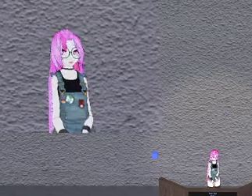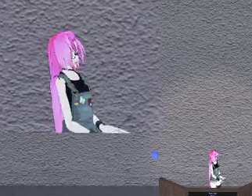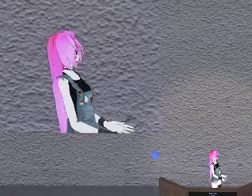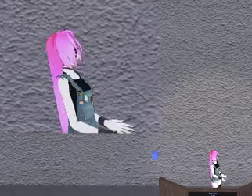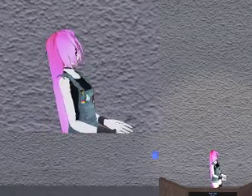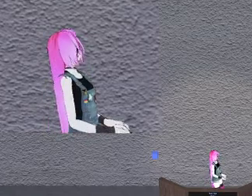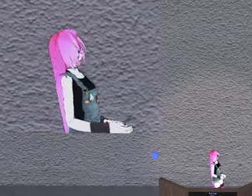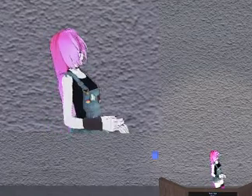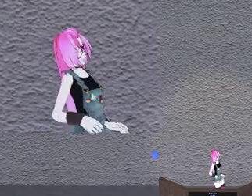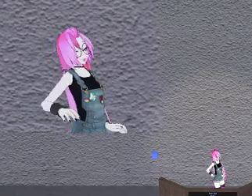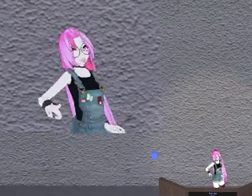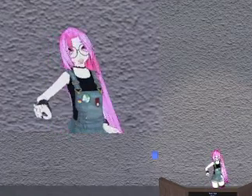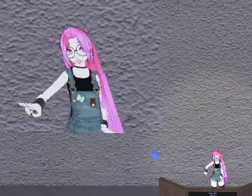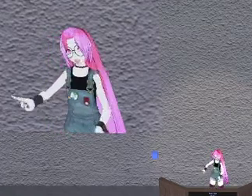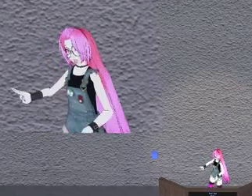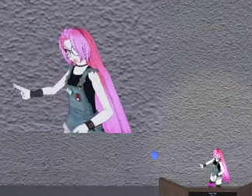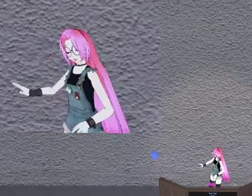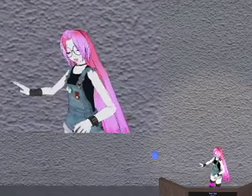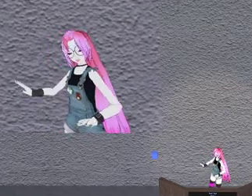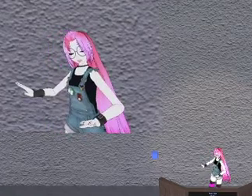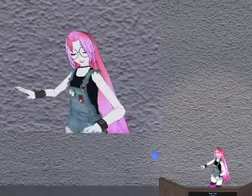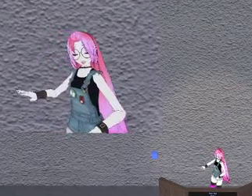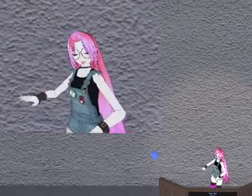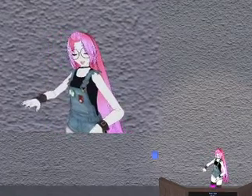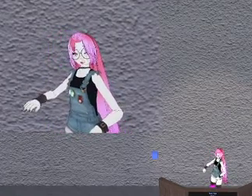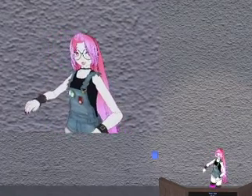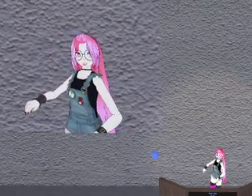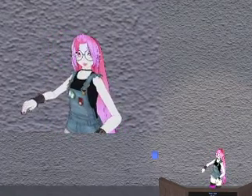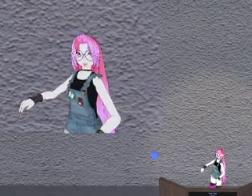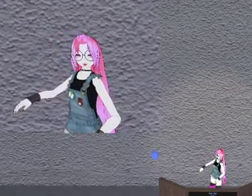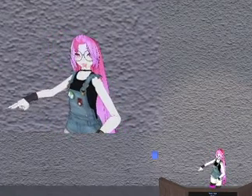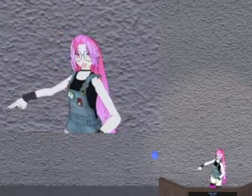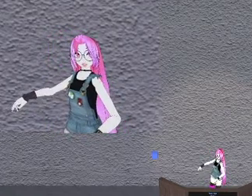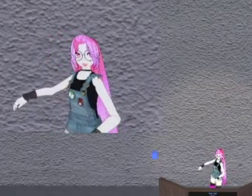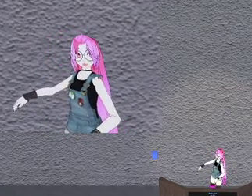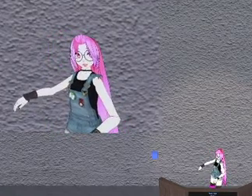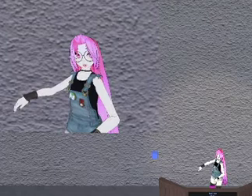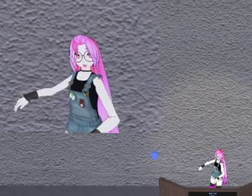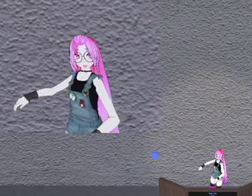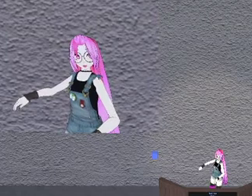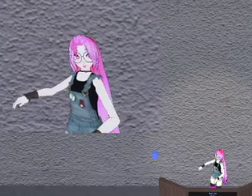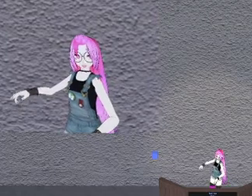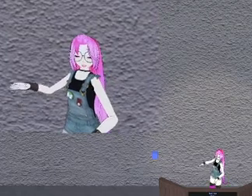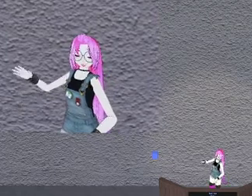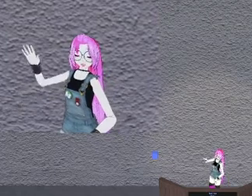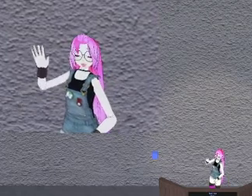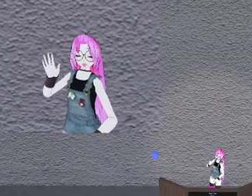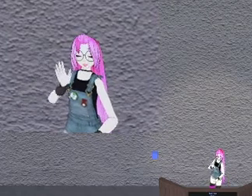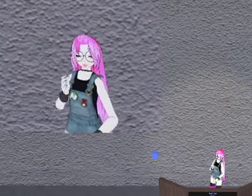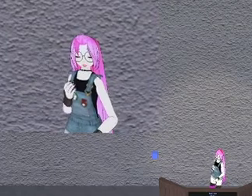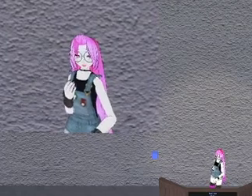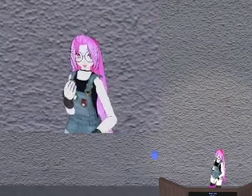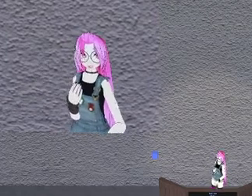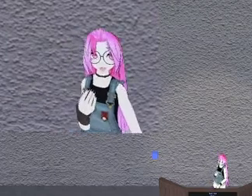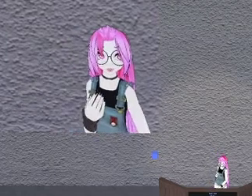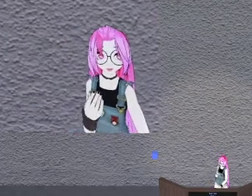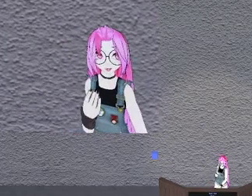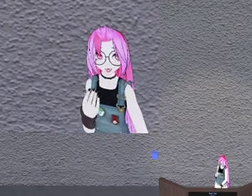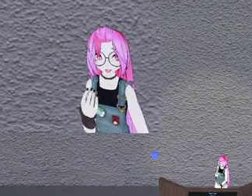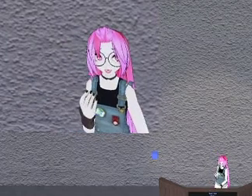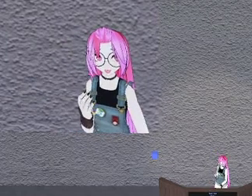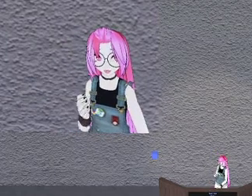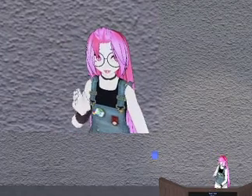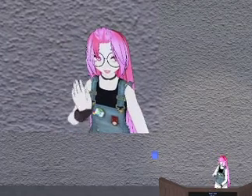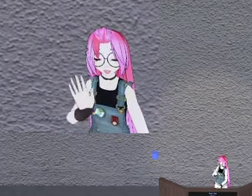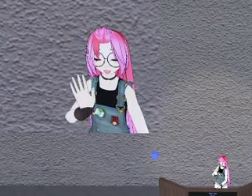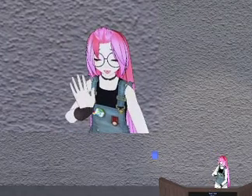class. Yeah, that's why I said probably just like go in. I think so. There's a world that has like a